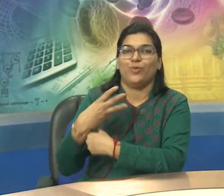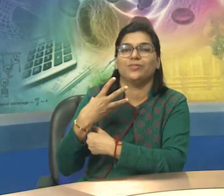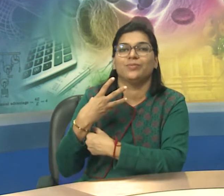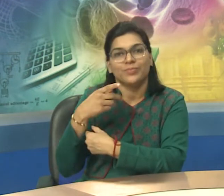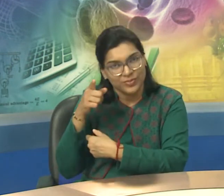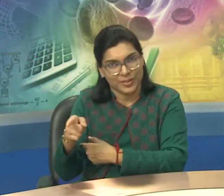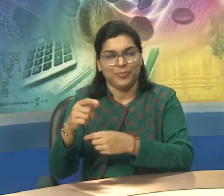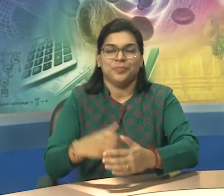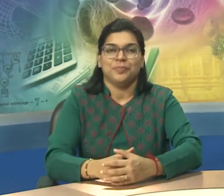give exercise.